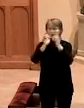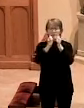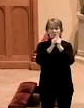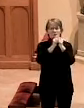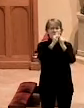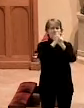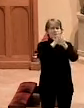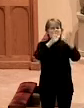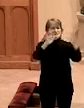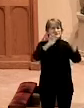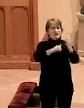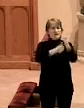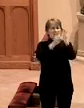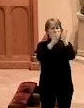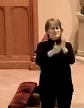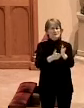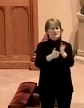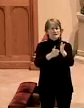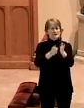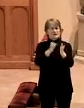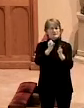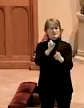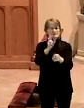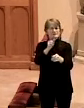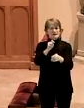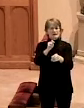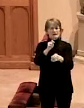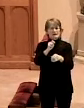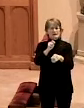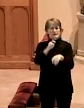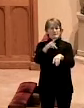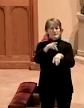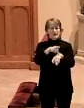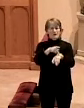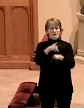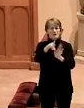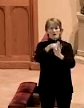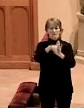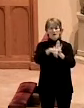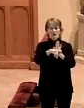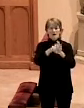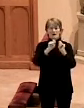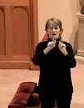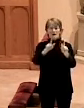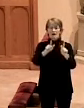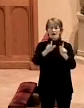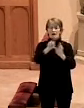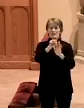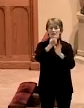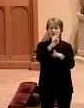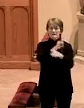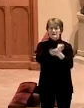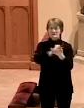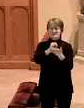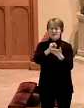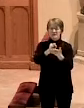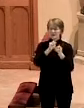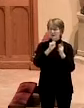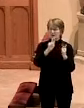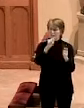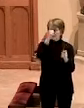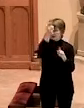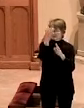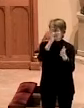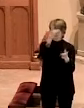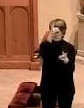your blessed apostles, Saints Peter and Paul and all the saints, and with all of our deceased brothers and